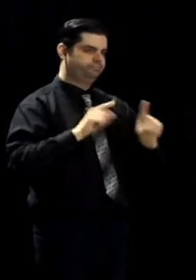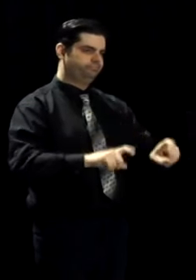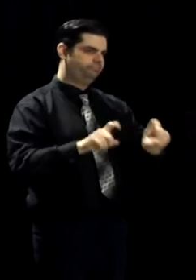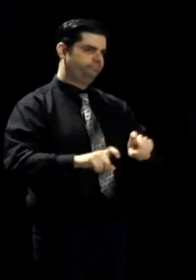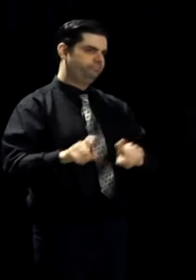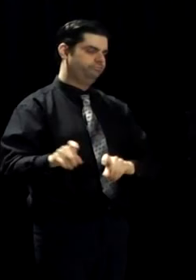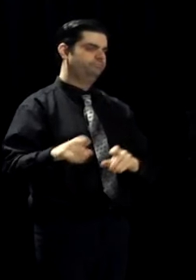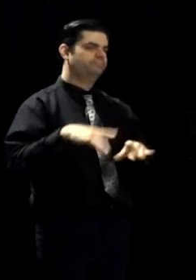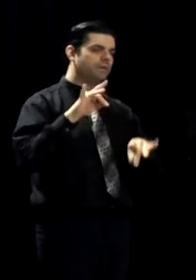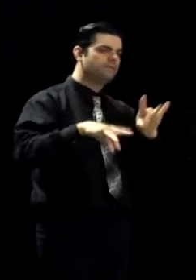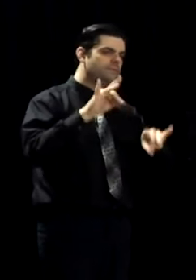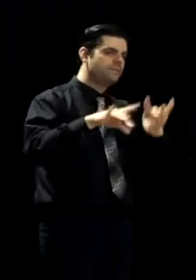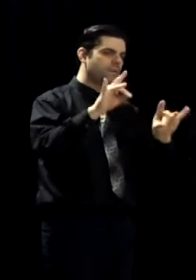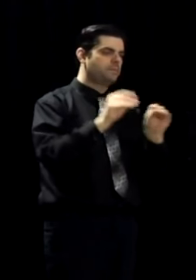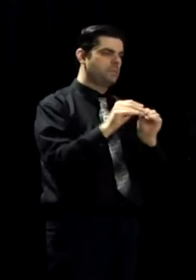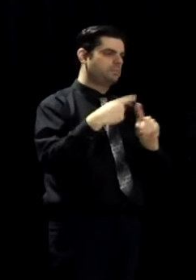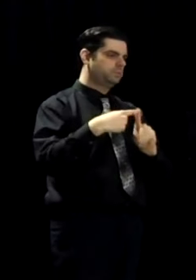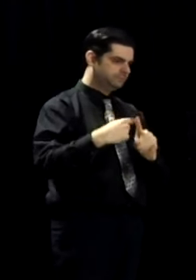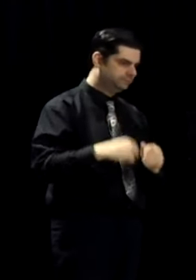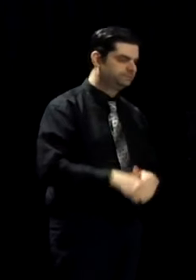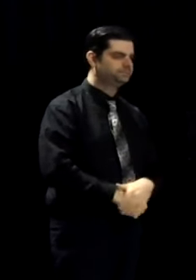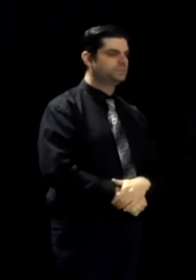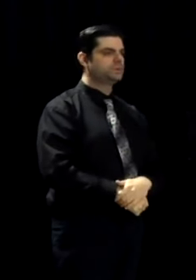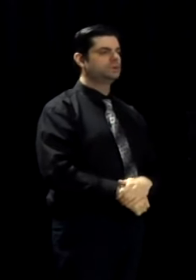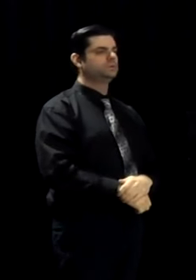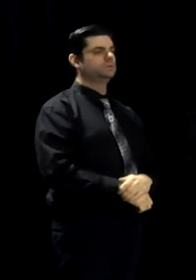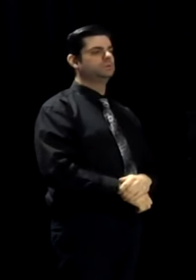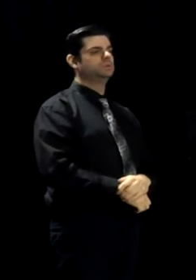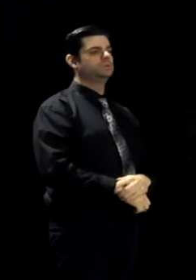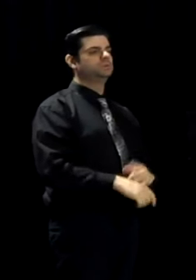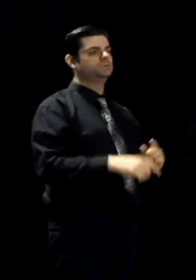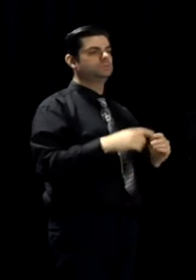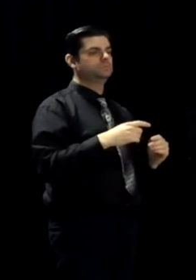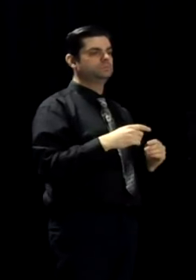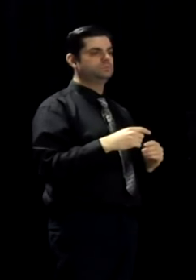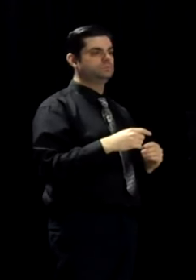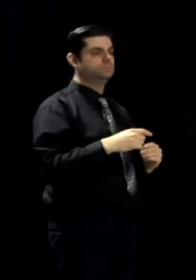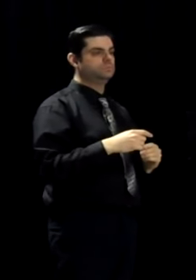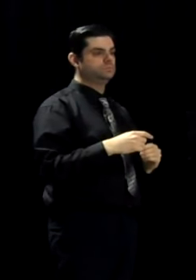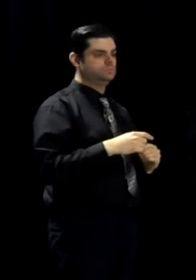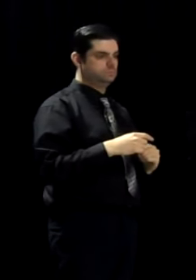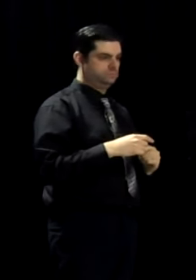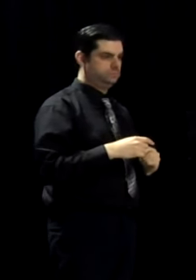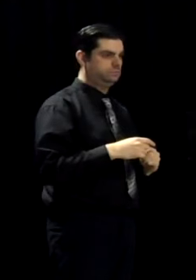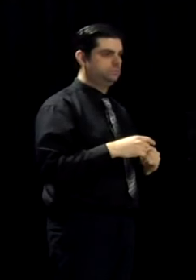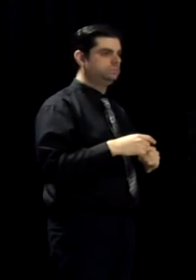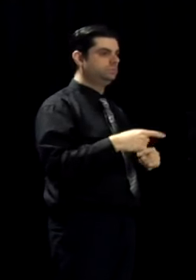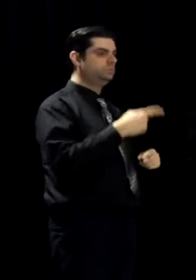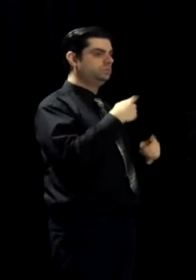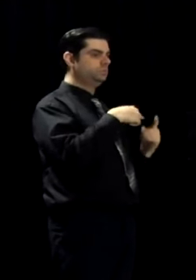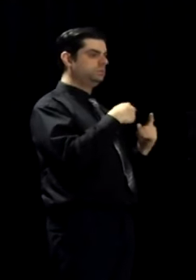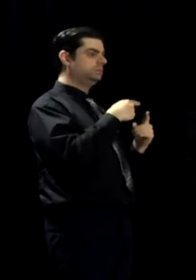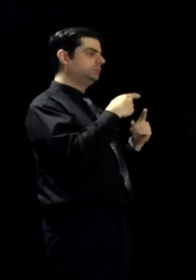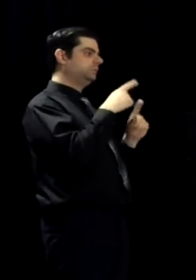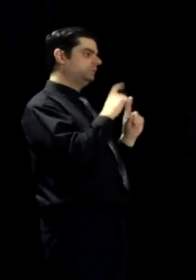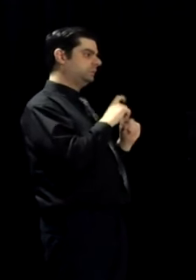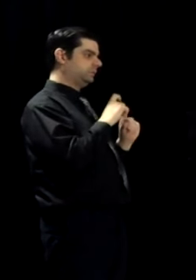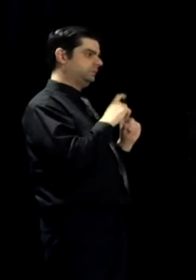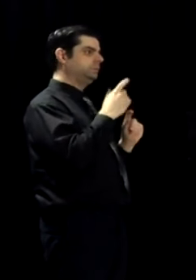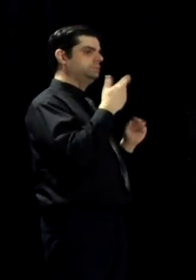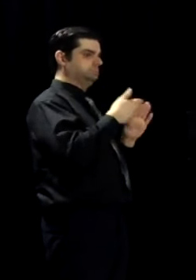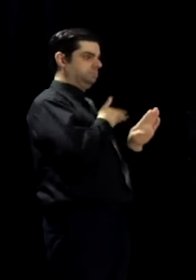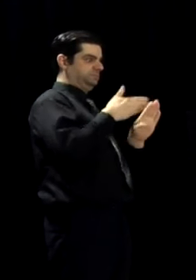areas where we knew there was cases. We knew we would find asymptomatic folks or low symptom folks. That's what we've